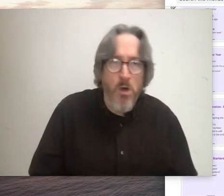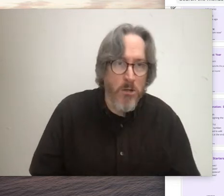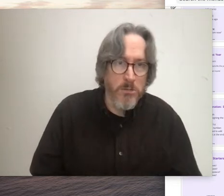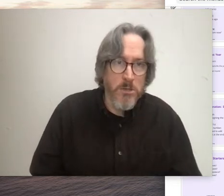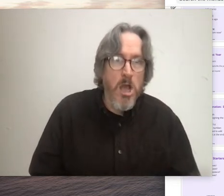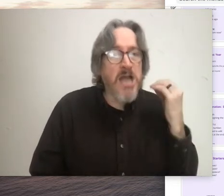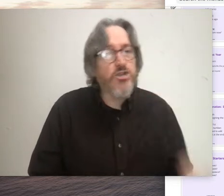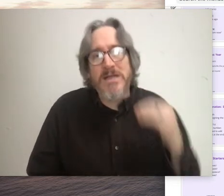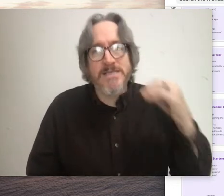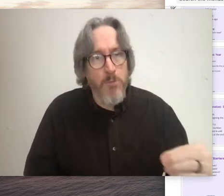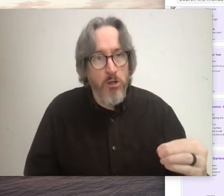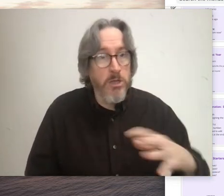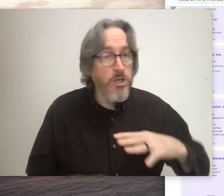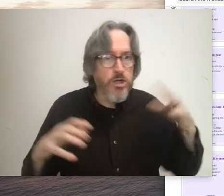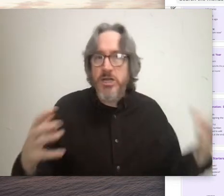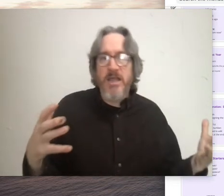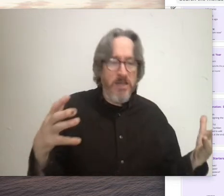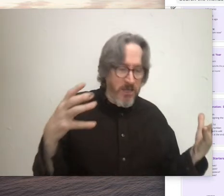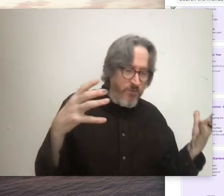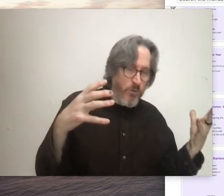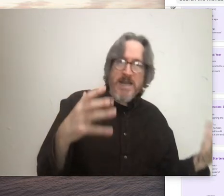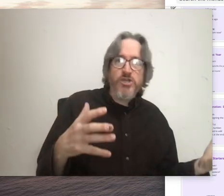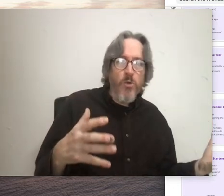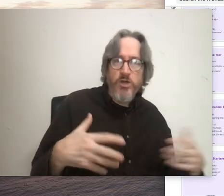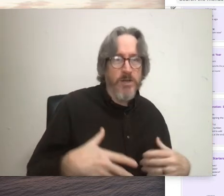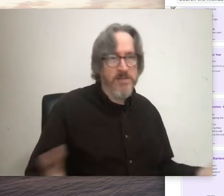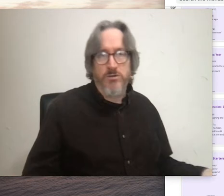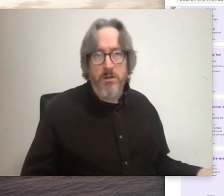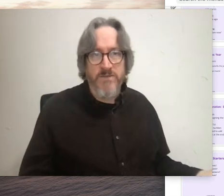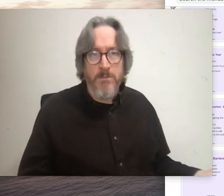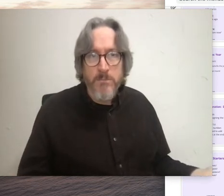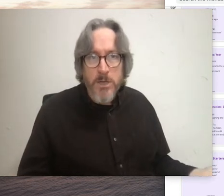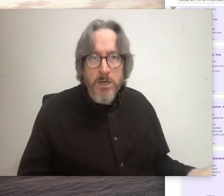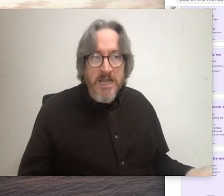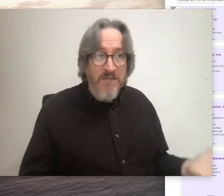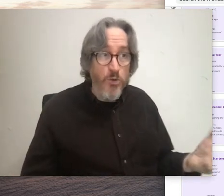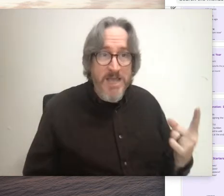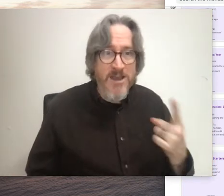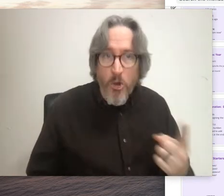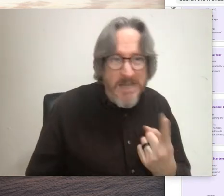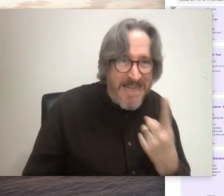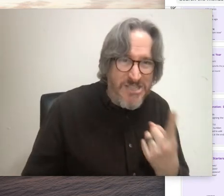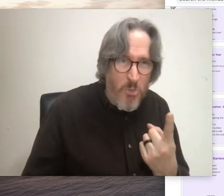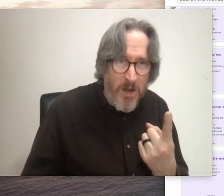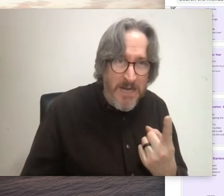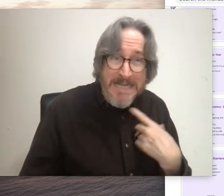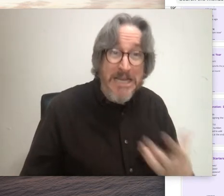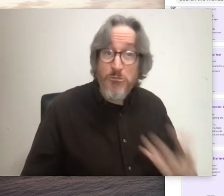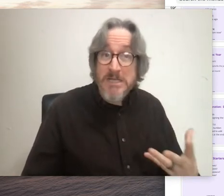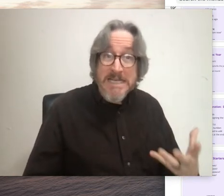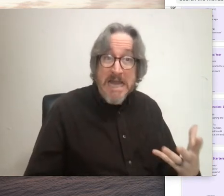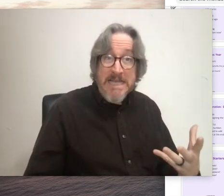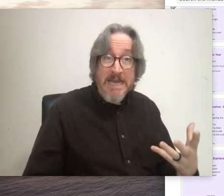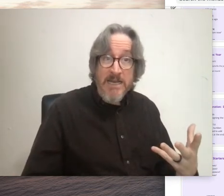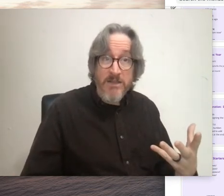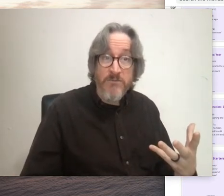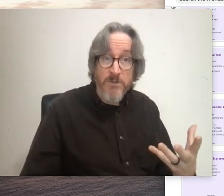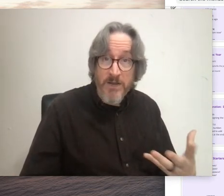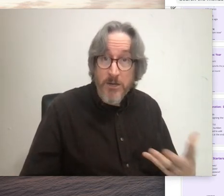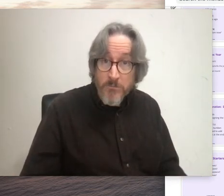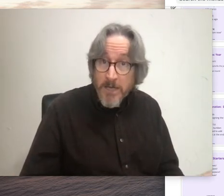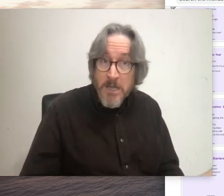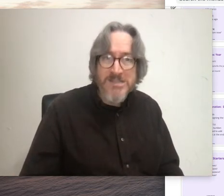answer them all, address them all. You're good. If you can answer one, you can answer all of them. If you can only answer one, then you're really not getting